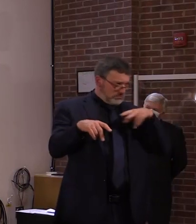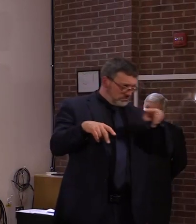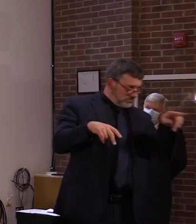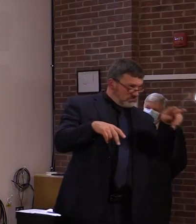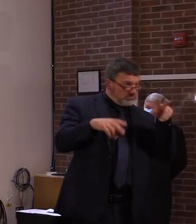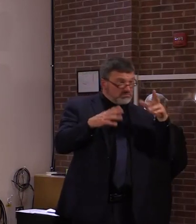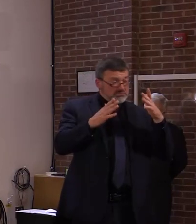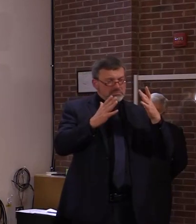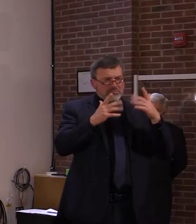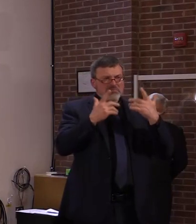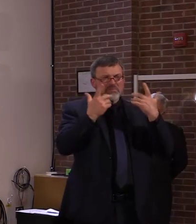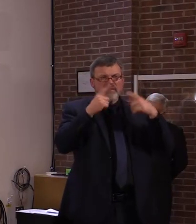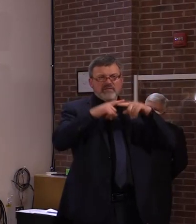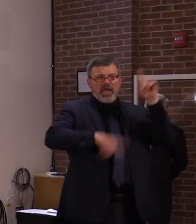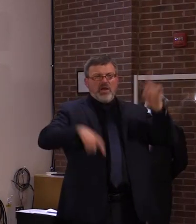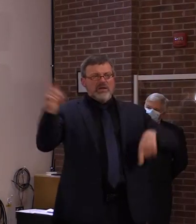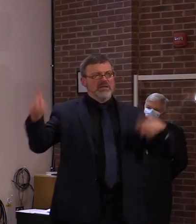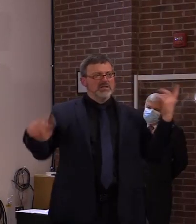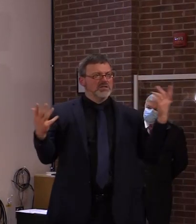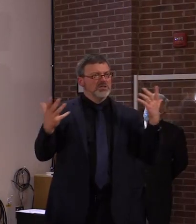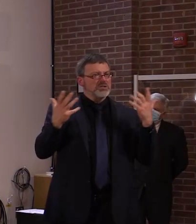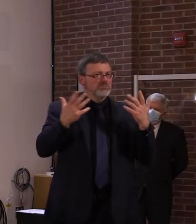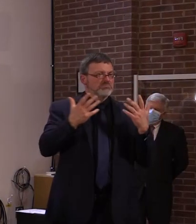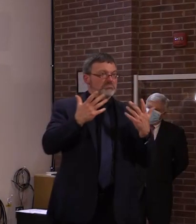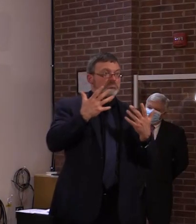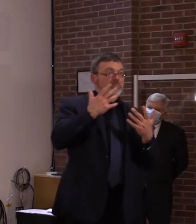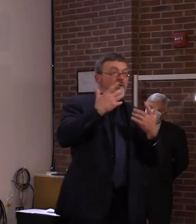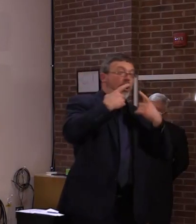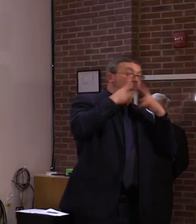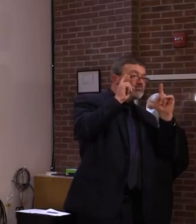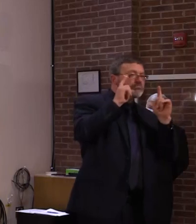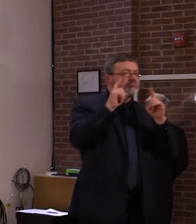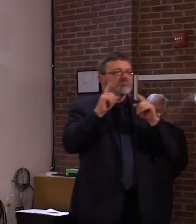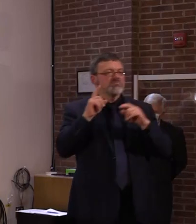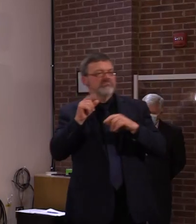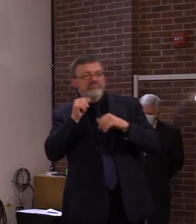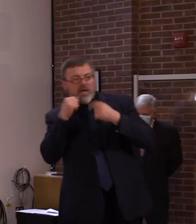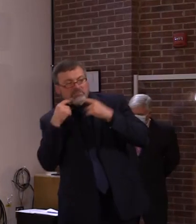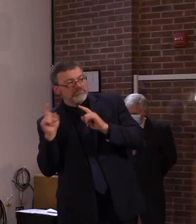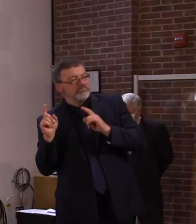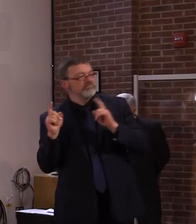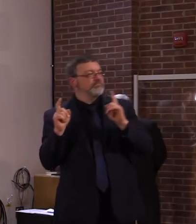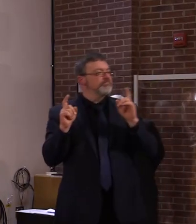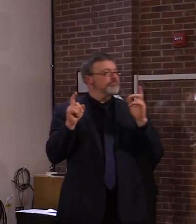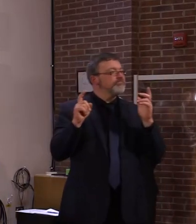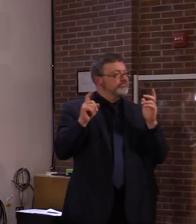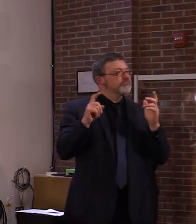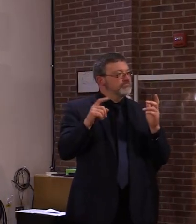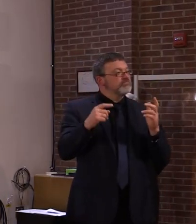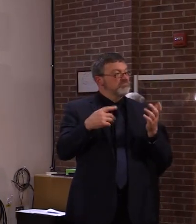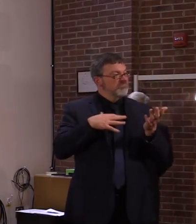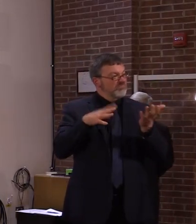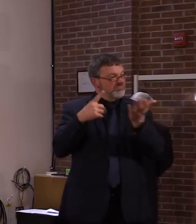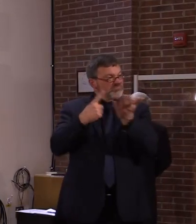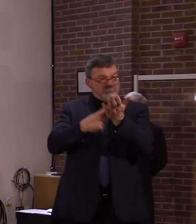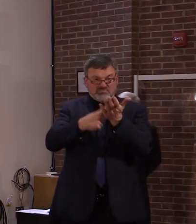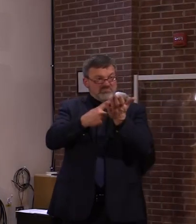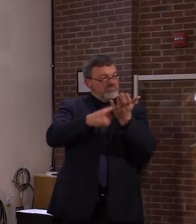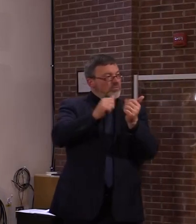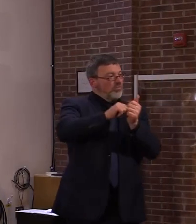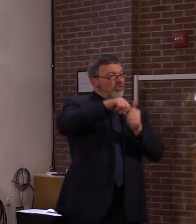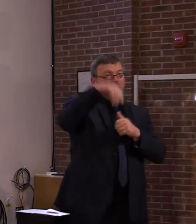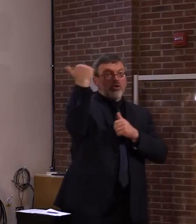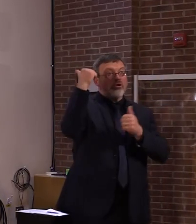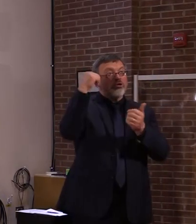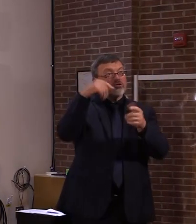mask mandates. And when I talk to fellow state health officials from other states, they say what the